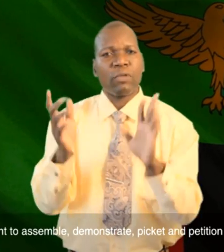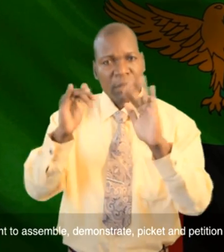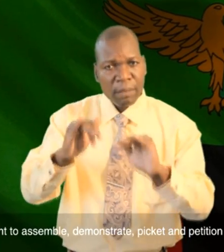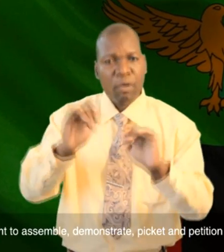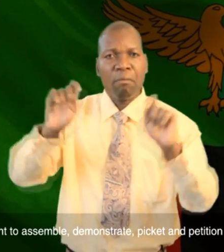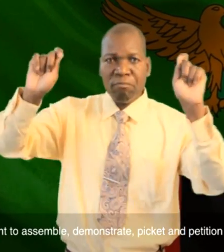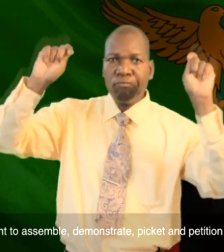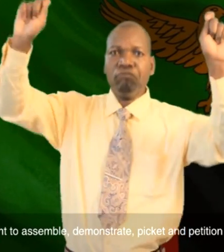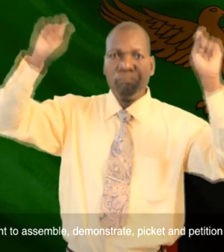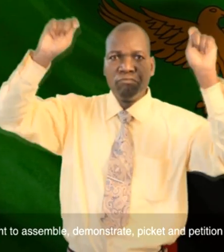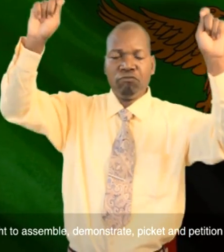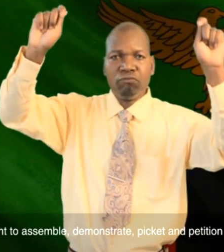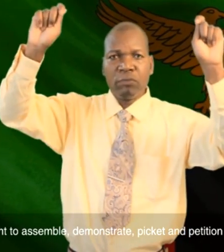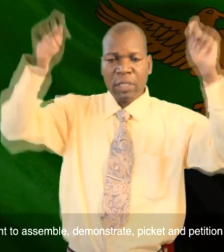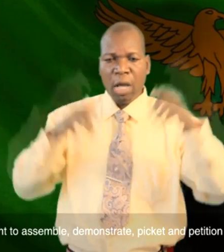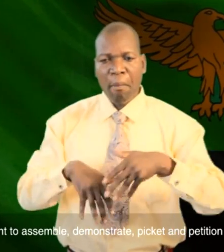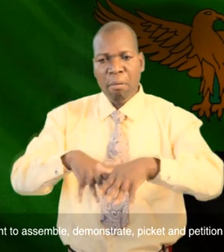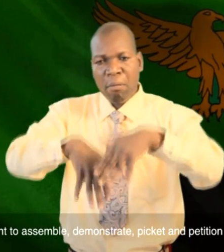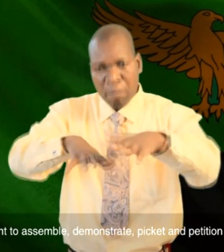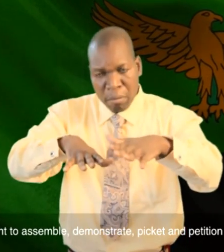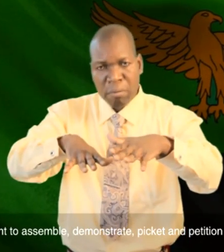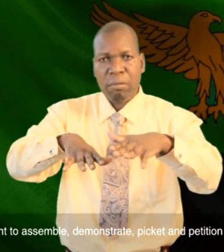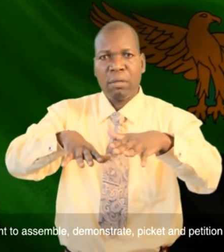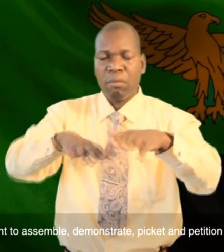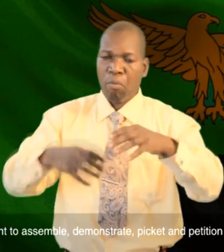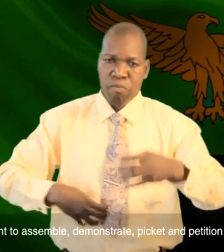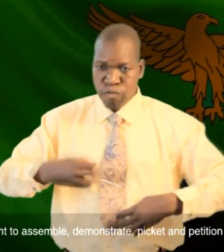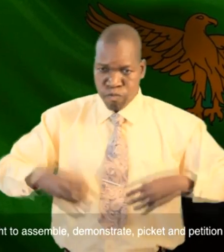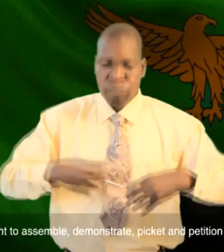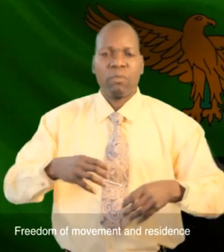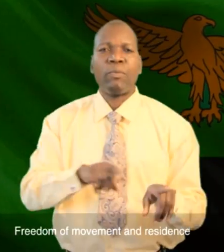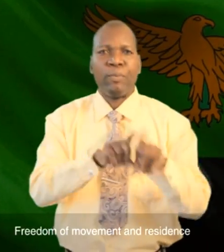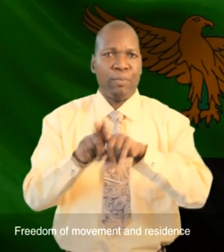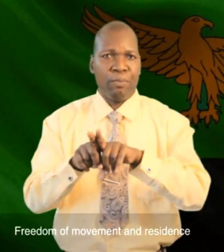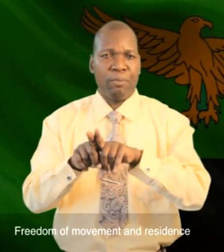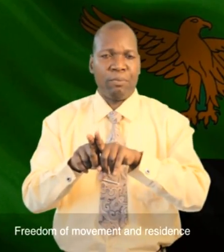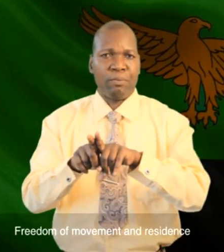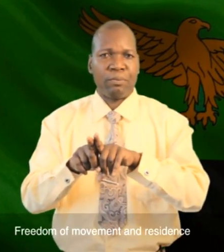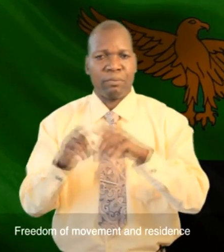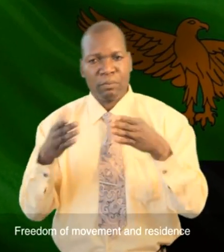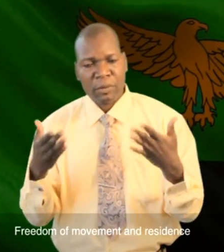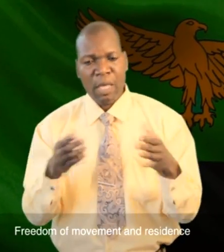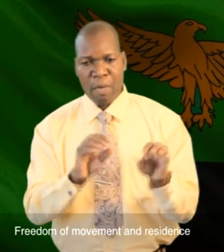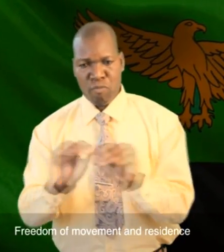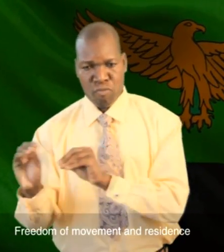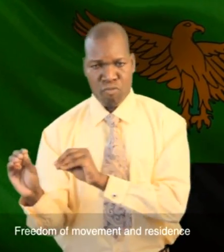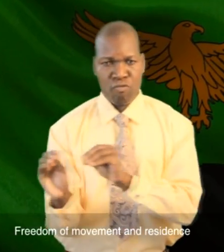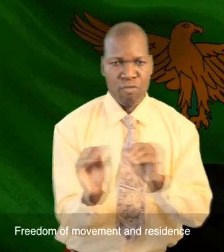demonstrate, picket, and petition, freedom of movement and residence,